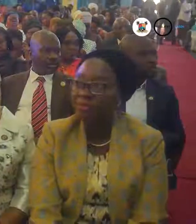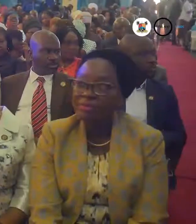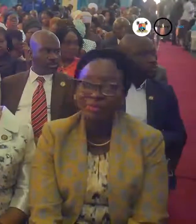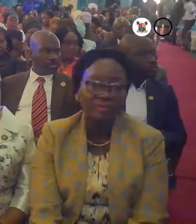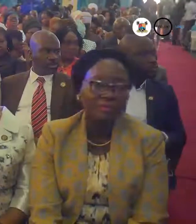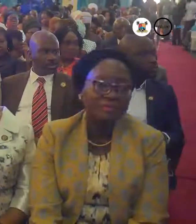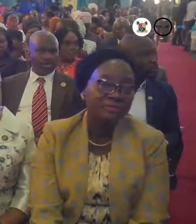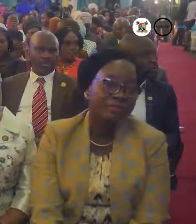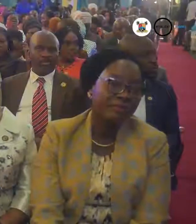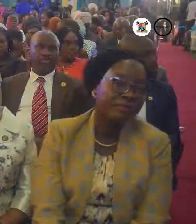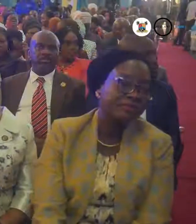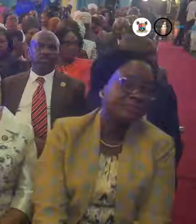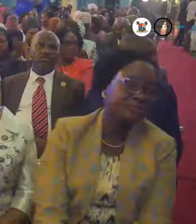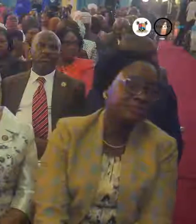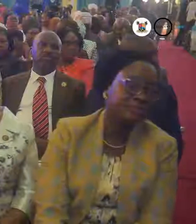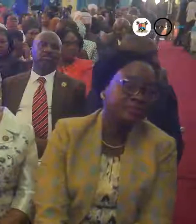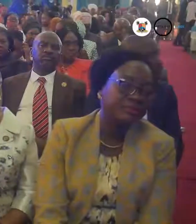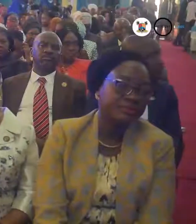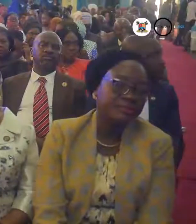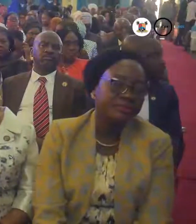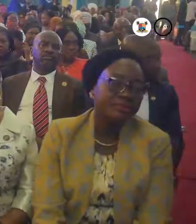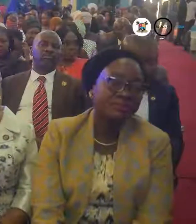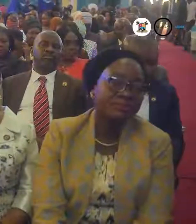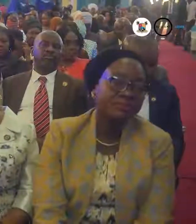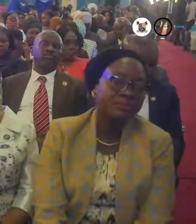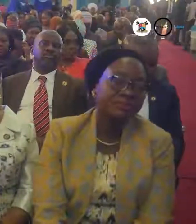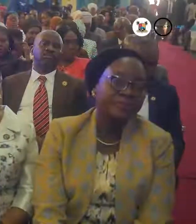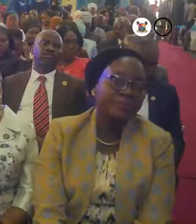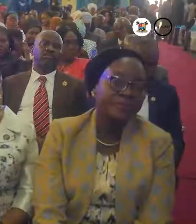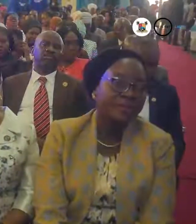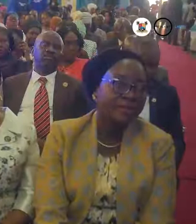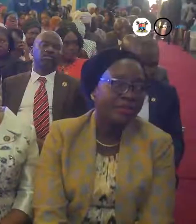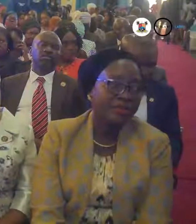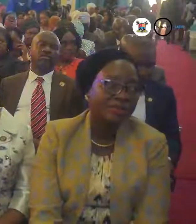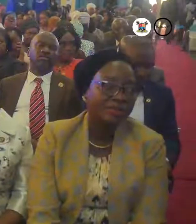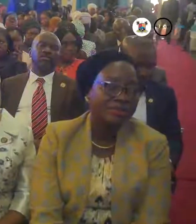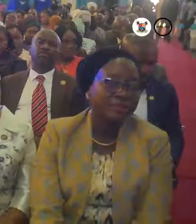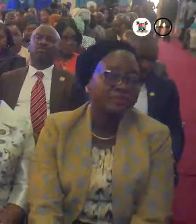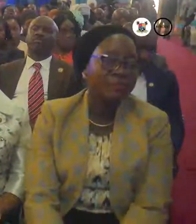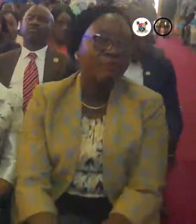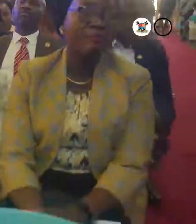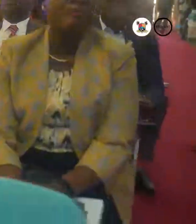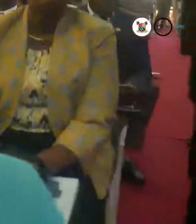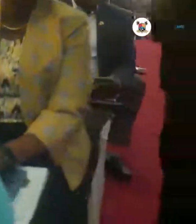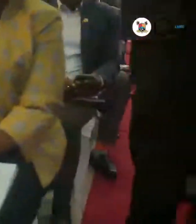everyone that is supposed to be involved in implementing whatever it is that you are proposing to the